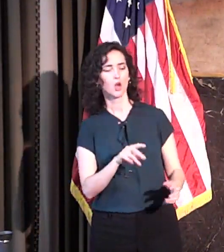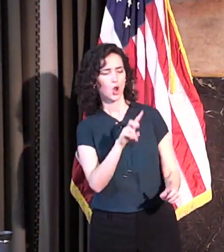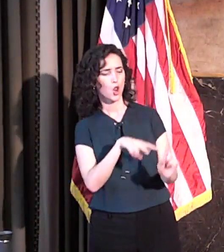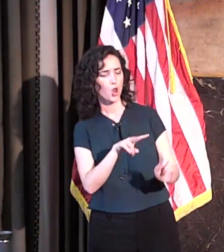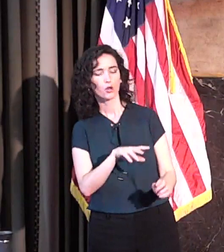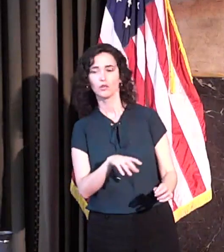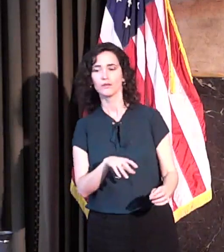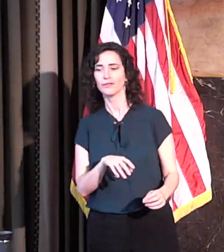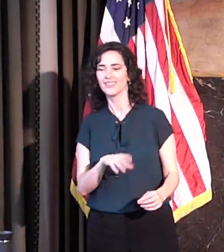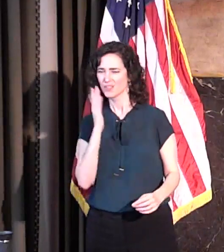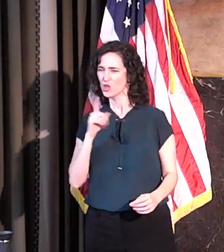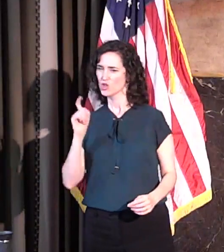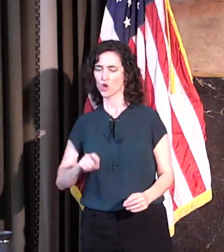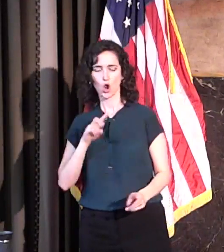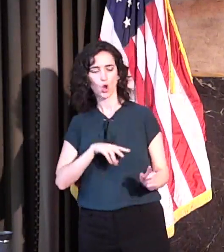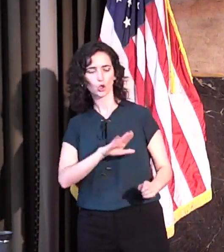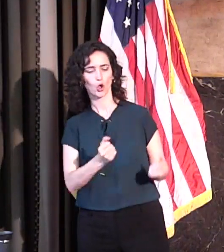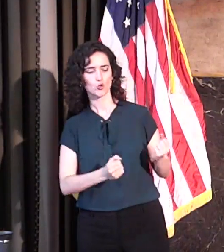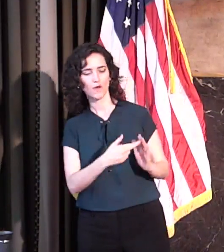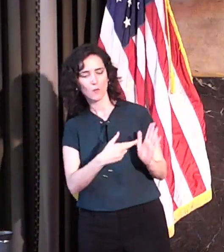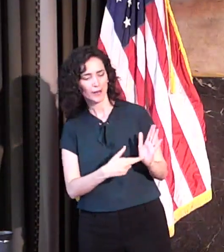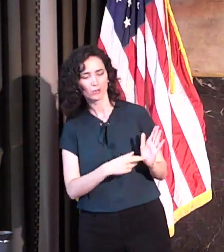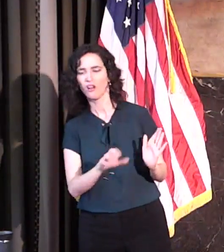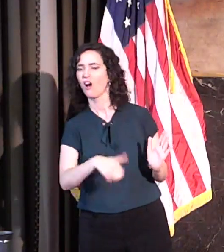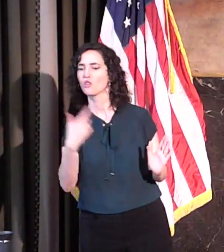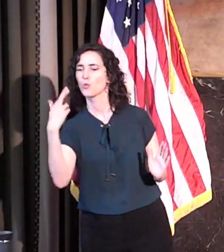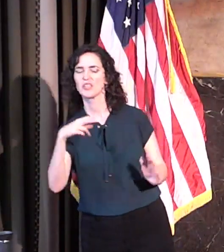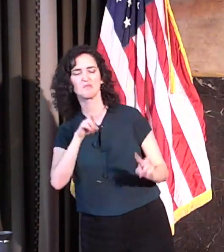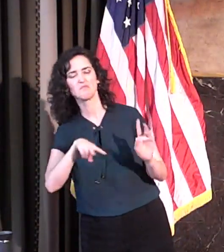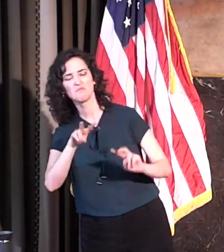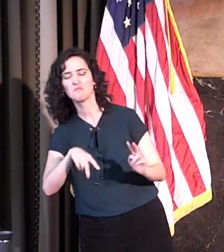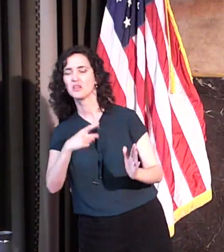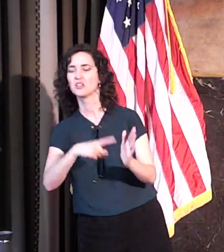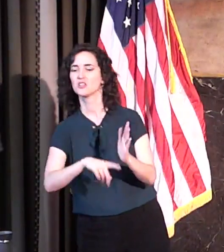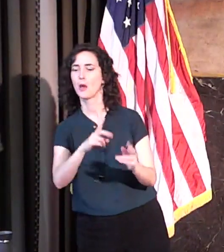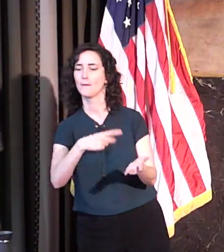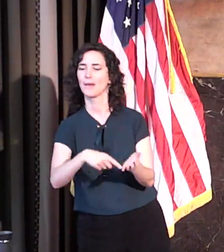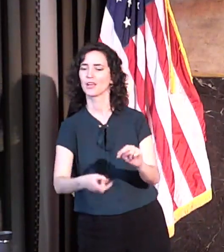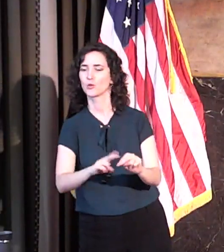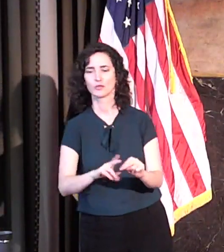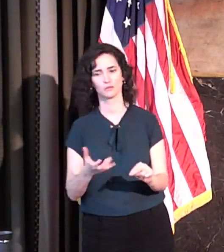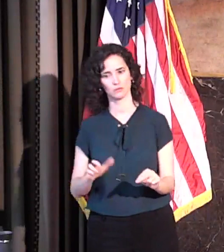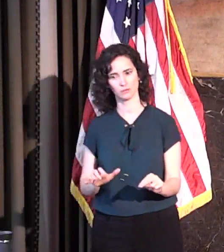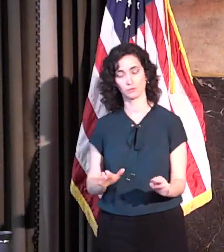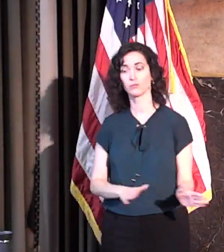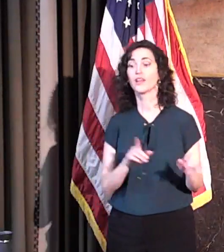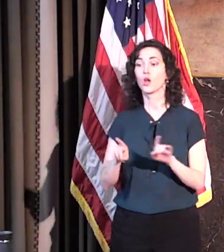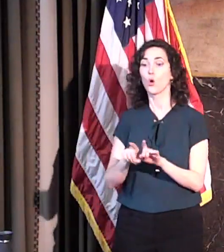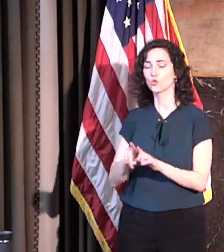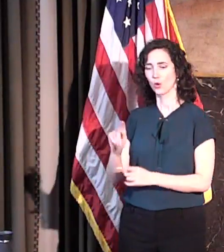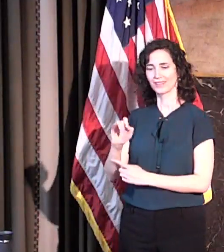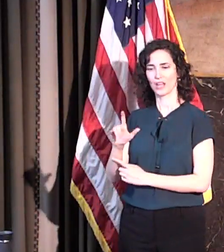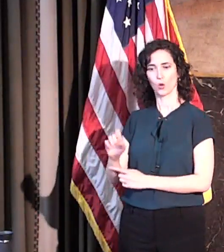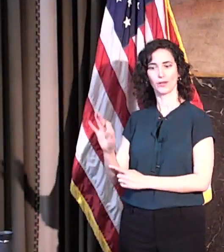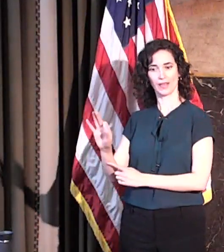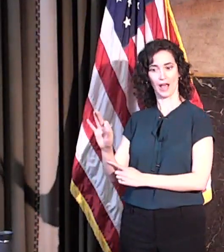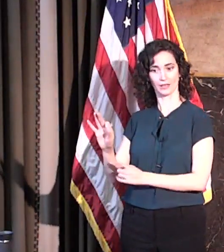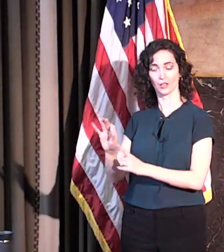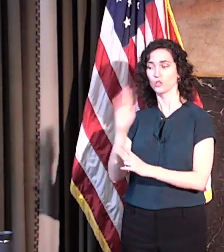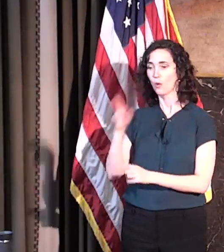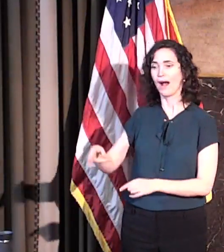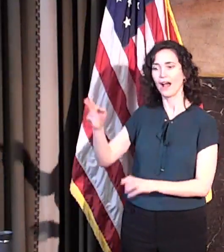driving record. I support mandatory reporting for Title IX violations related to sexual assault and sexual harassment by